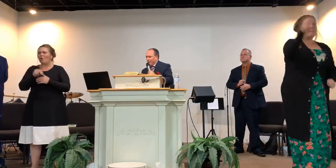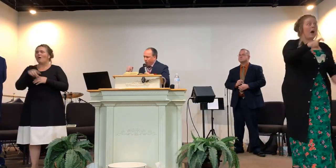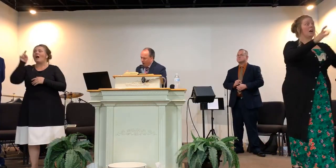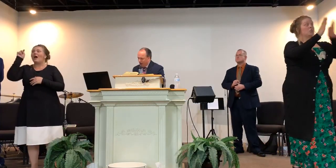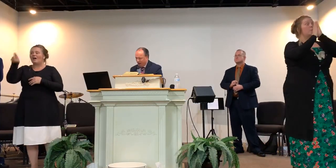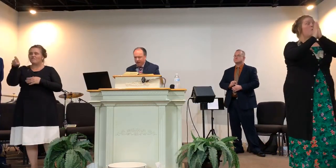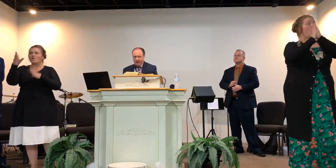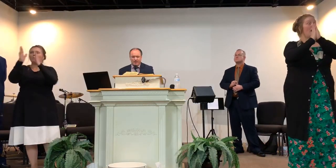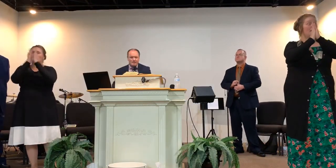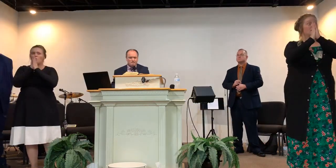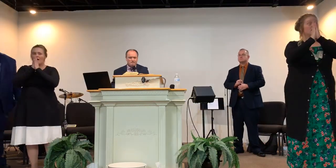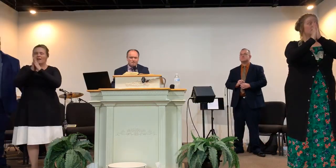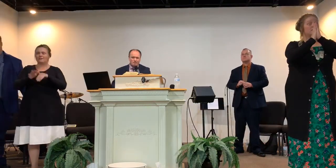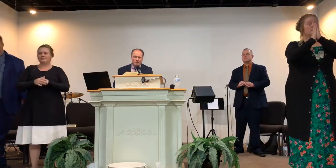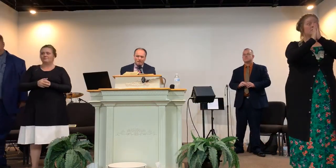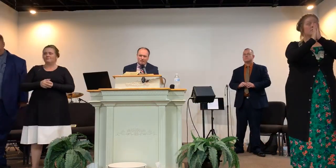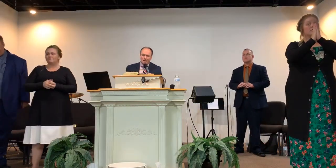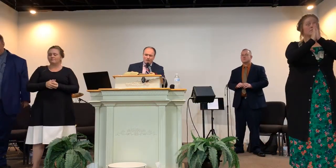must pray.